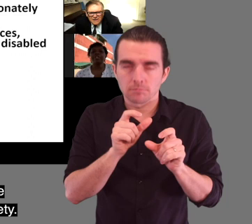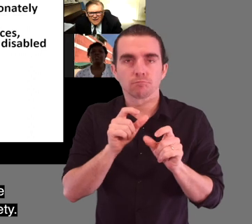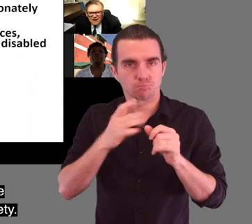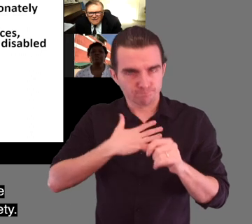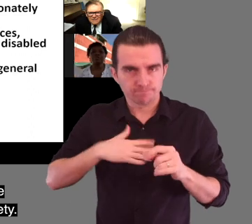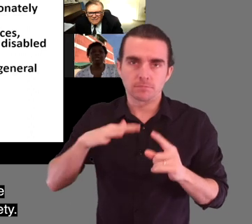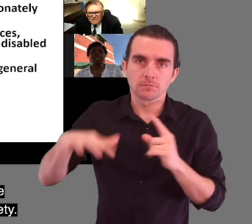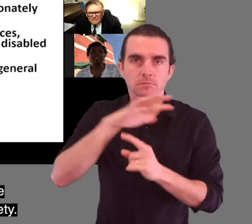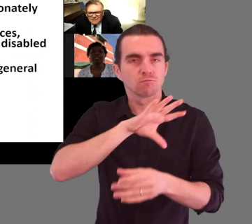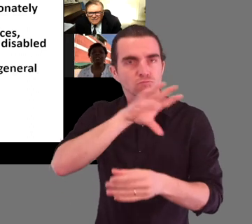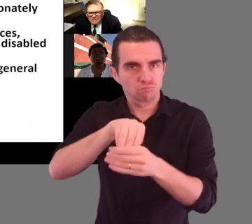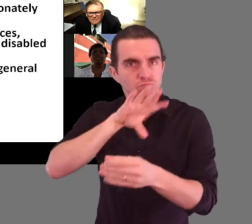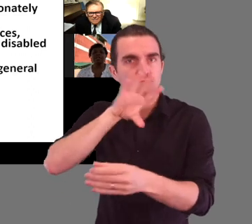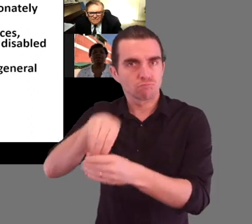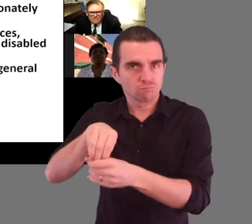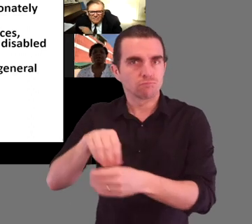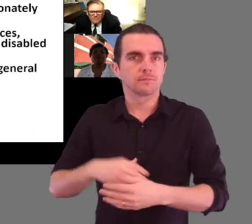to have an inclusive society.